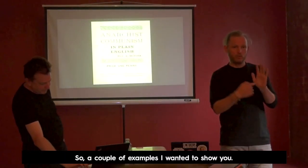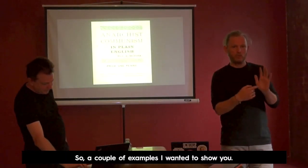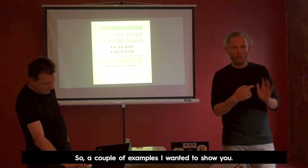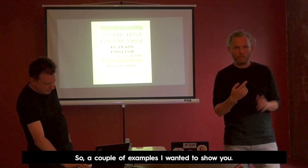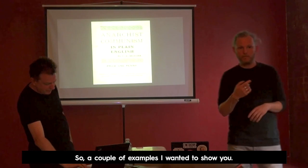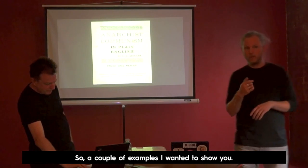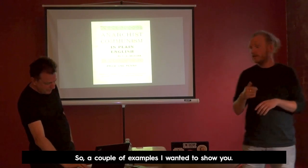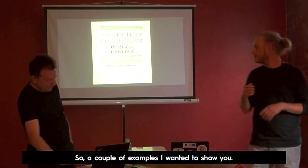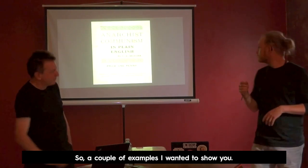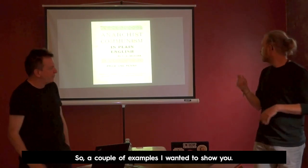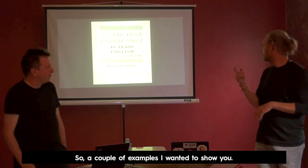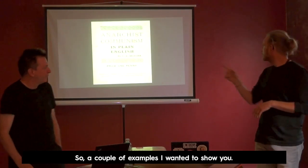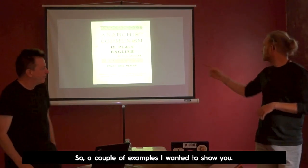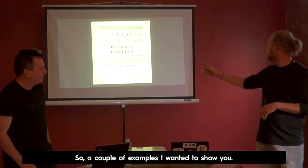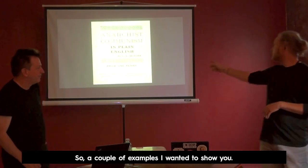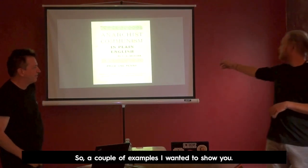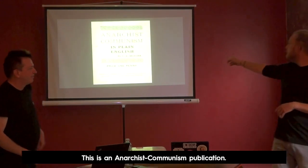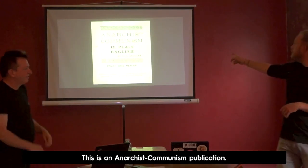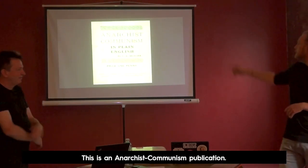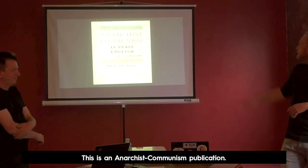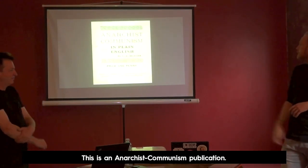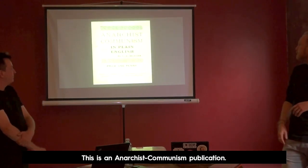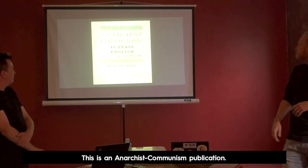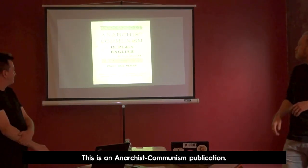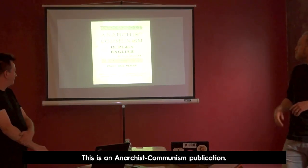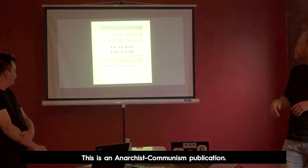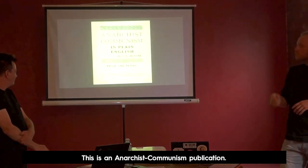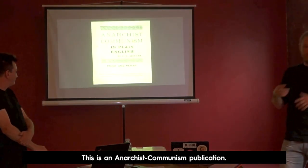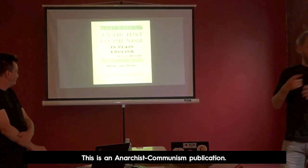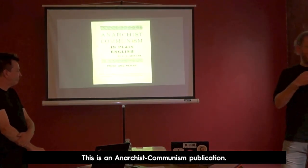So a couple of examples I want to show you. So this is